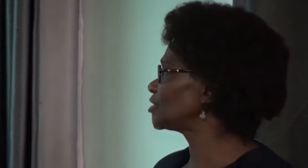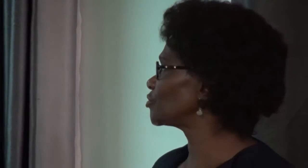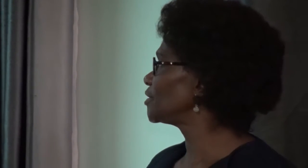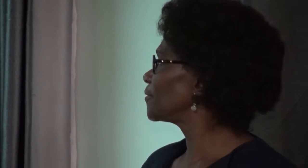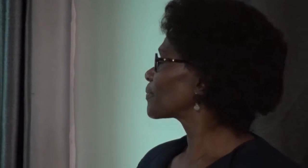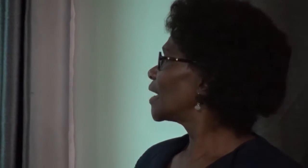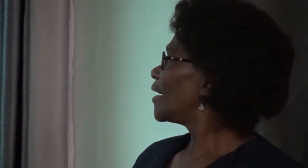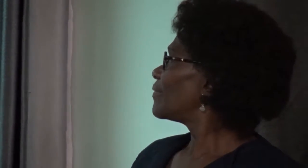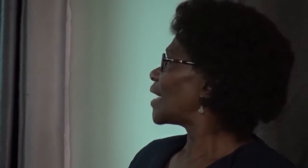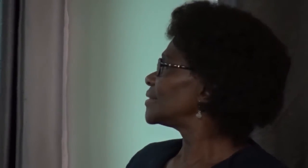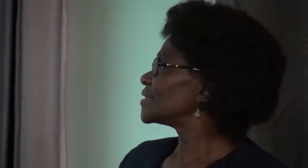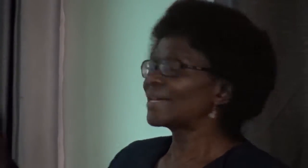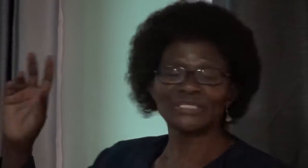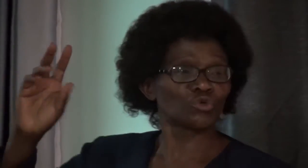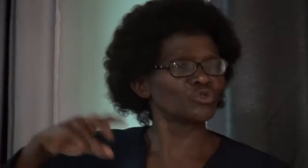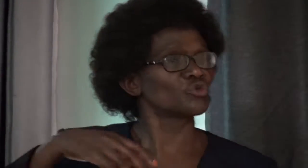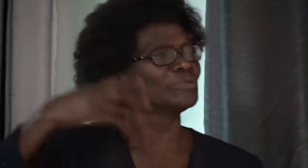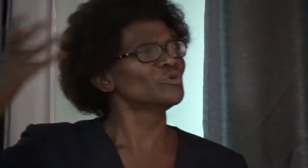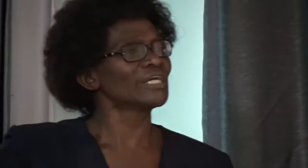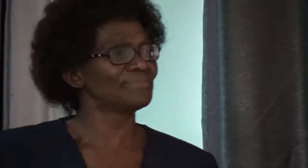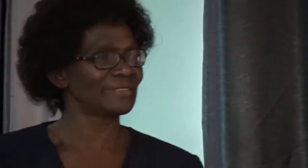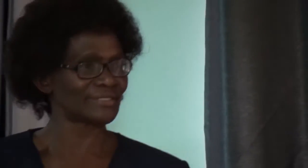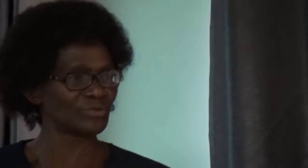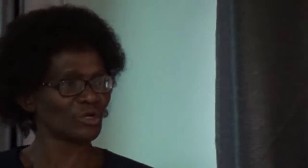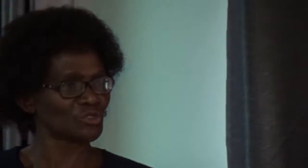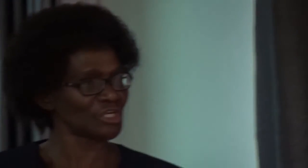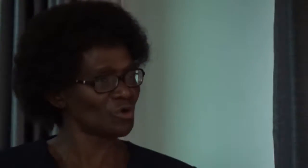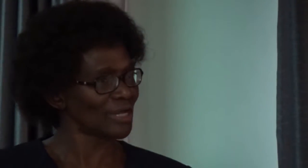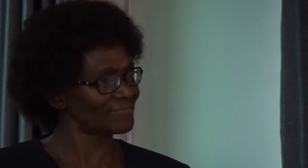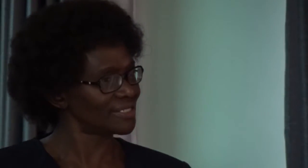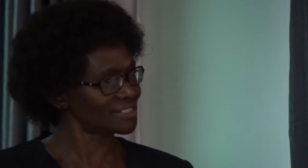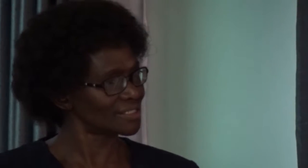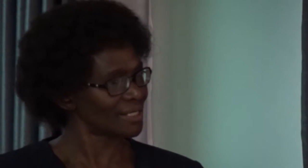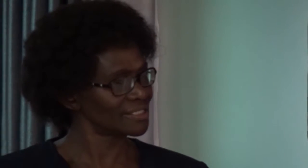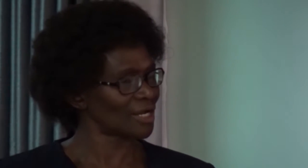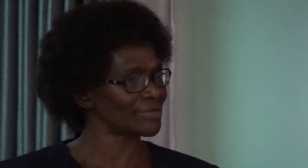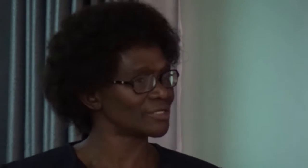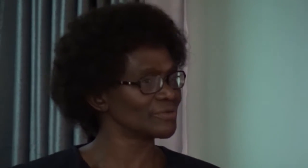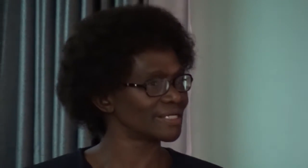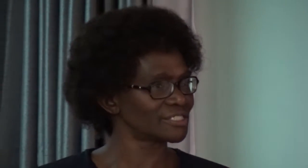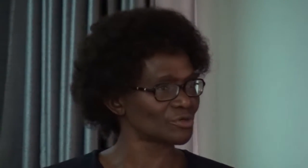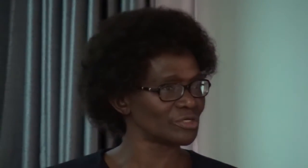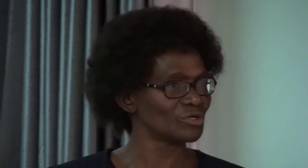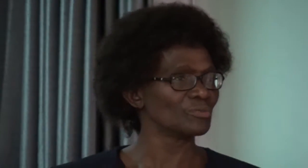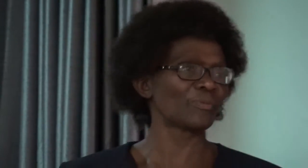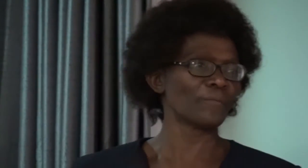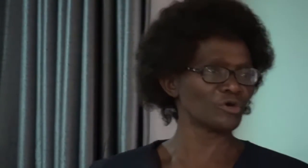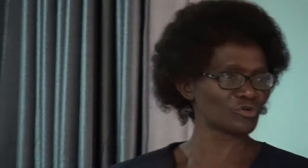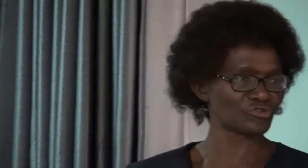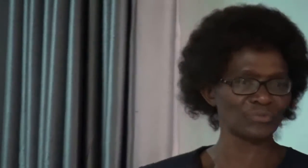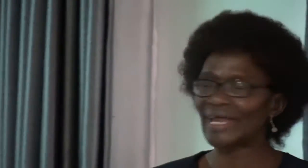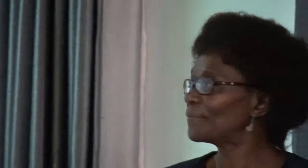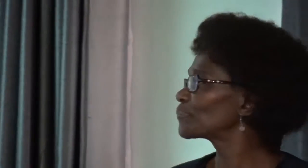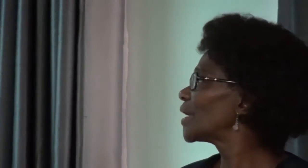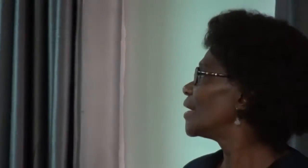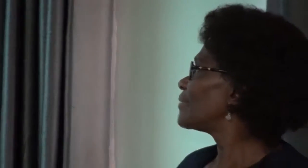and discussion. And other schools could be doing it better, though they also say, oh, we have this, and this is how we are doing it, so people borrow